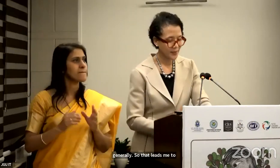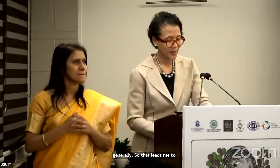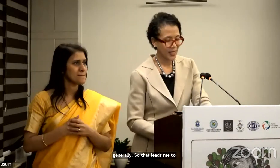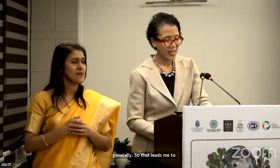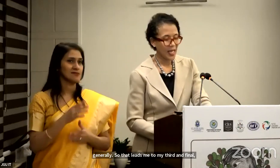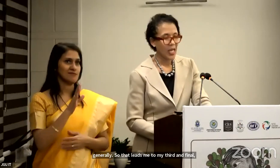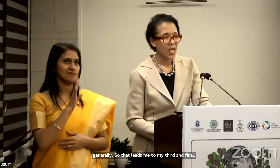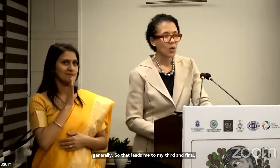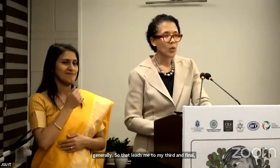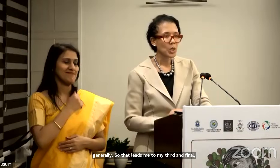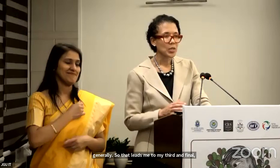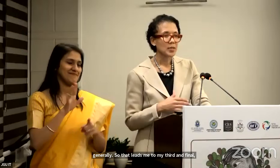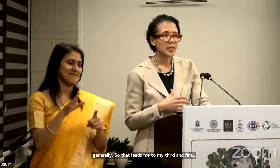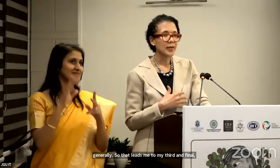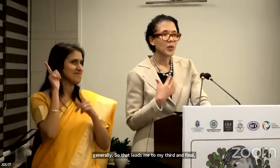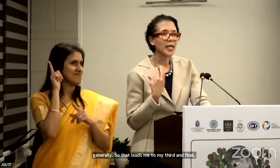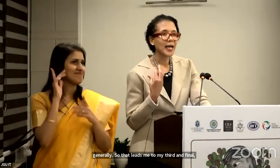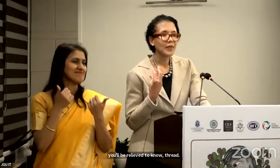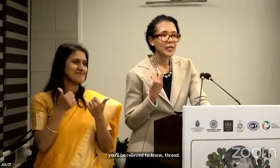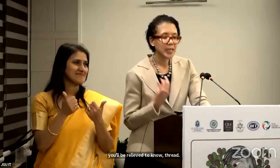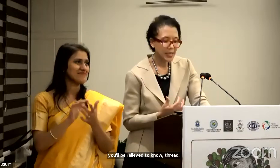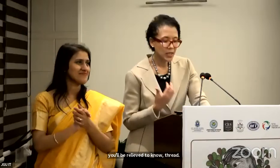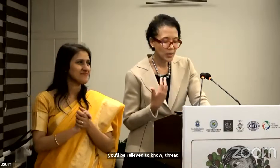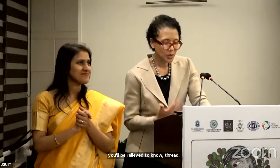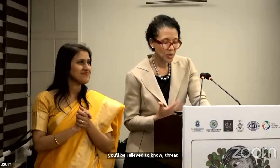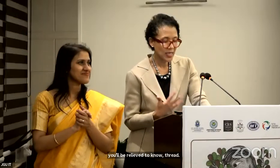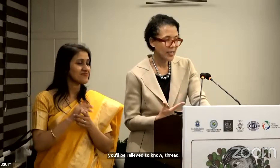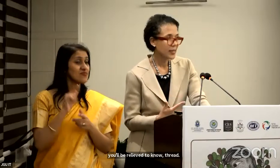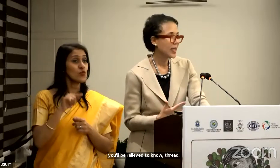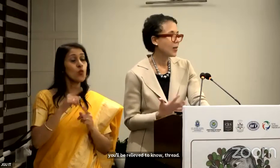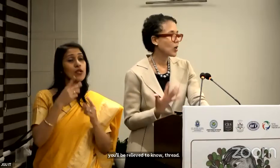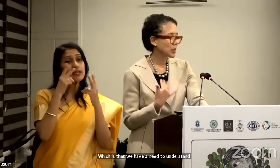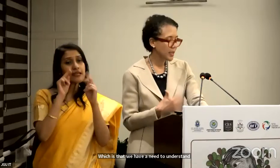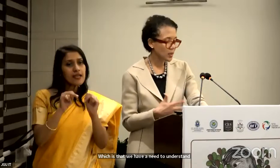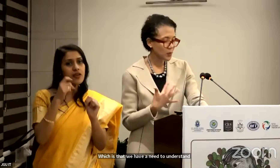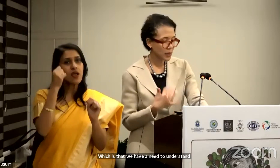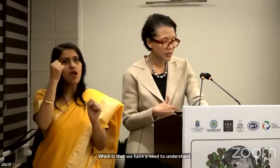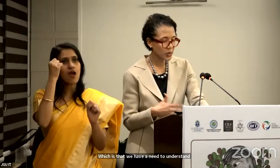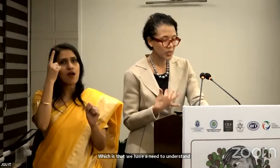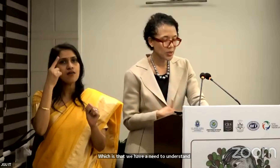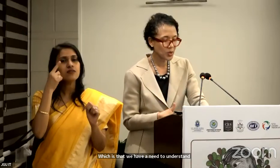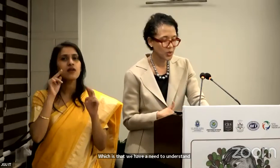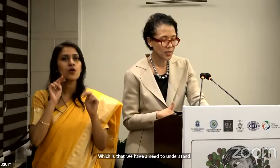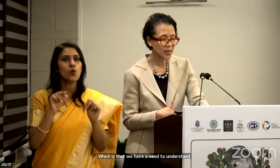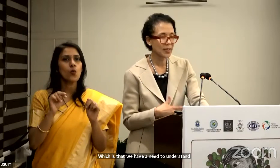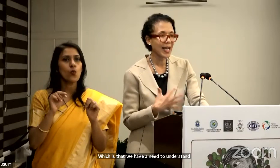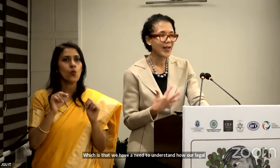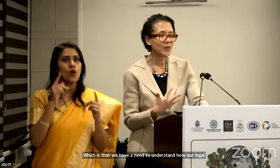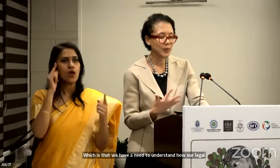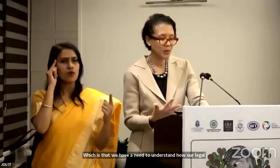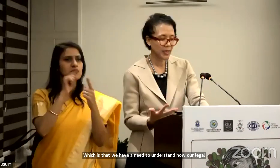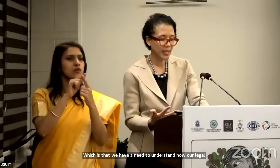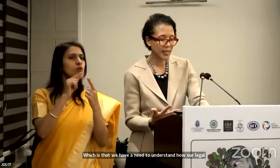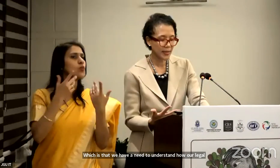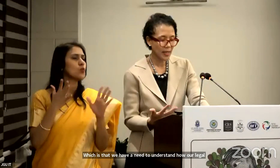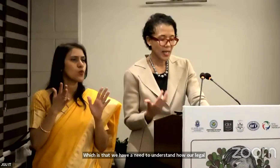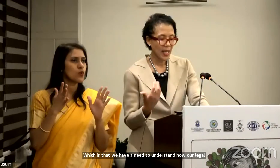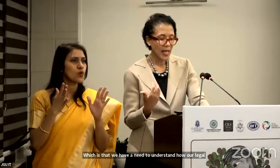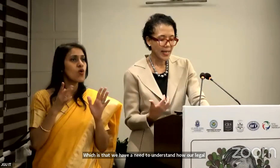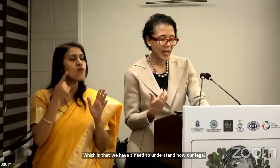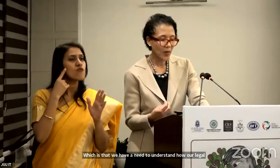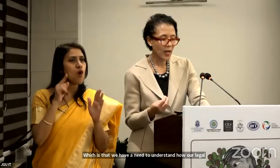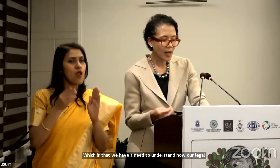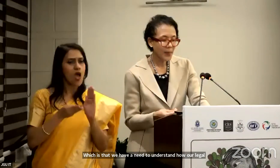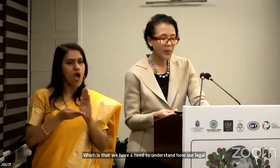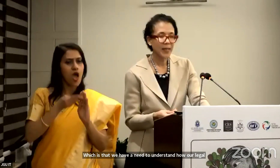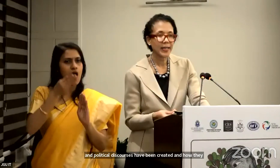thread, which is that we have a need to understand how our legal and political discourses have been created